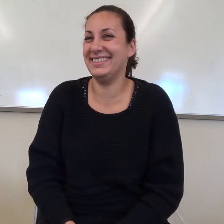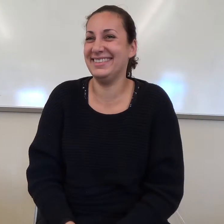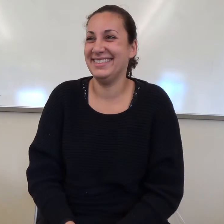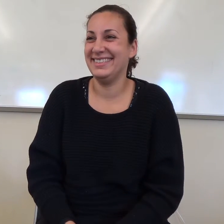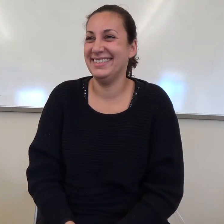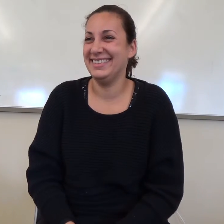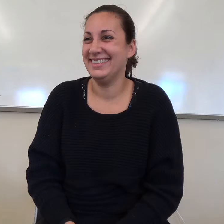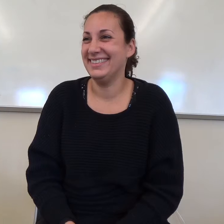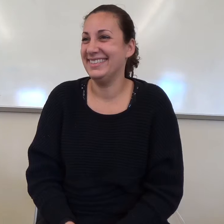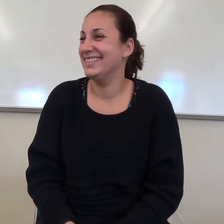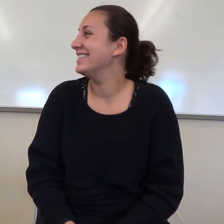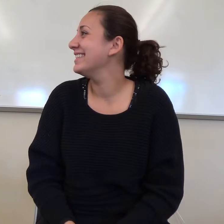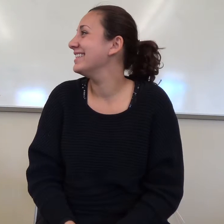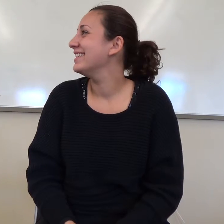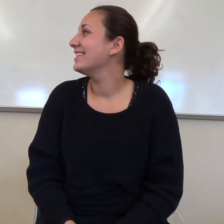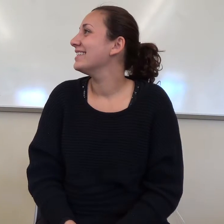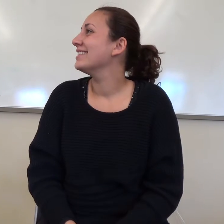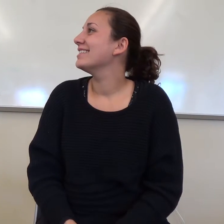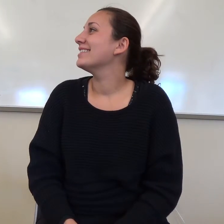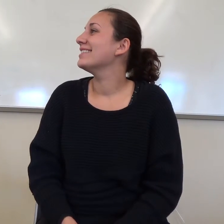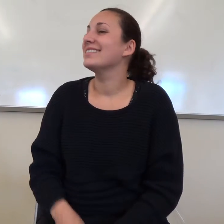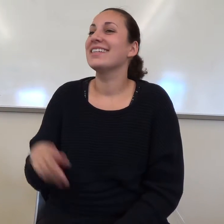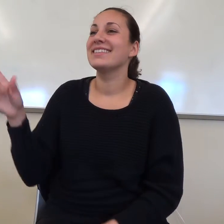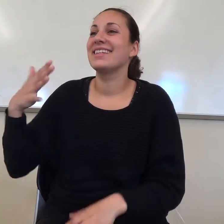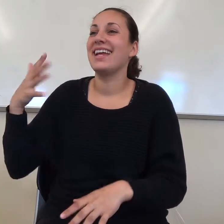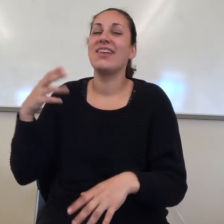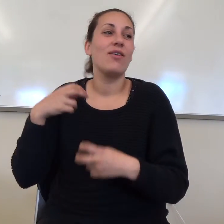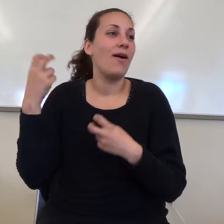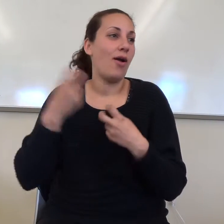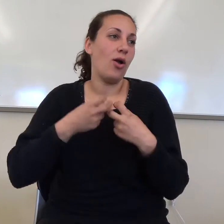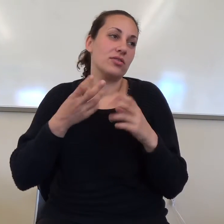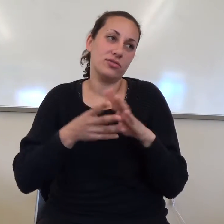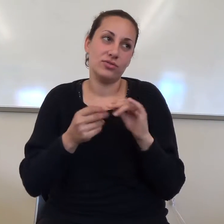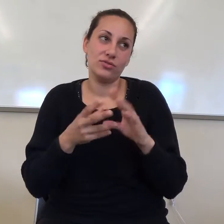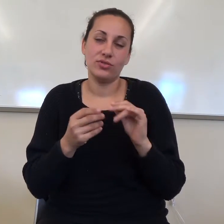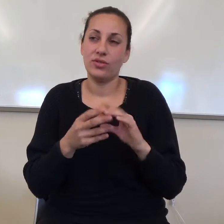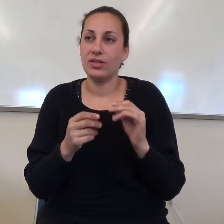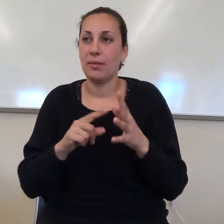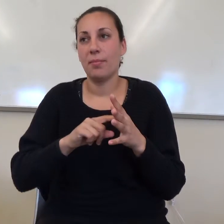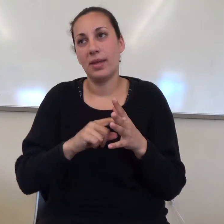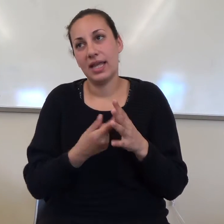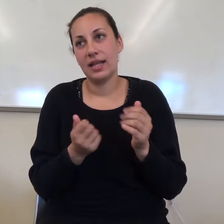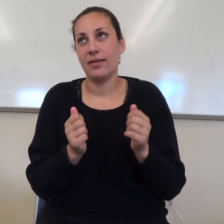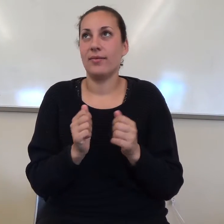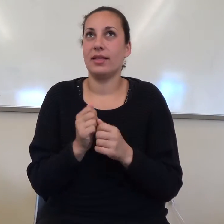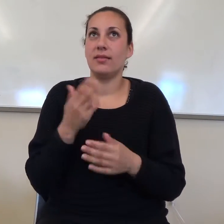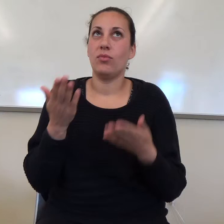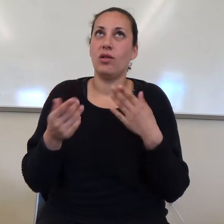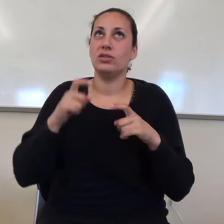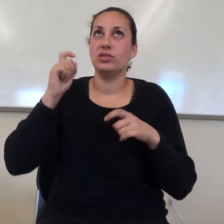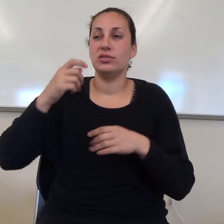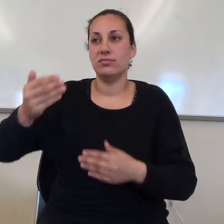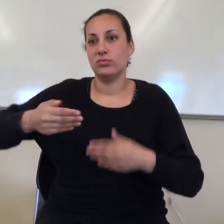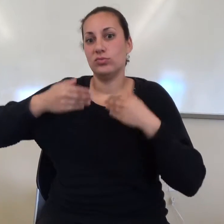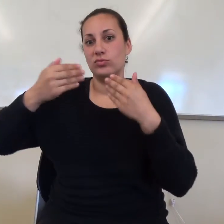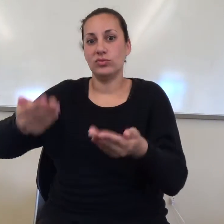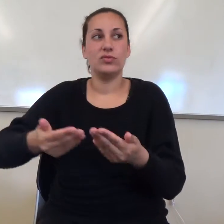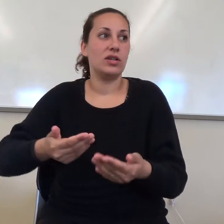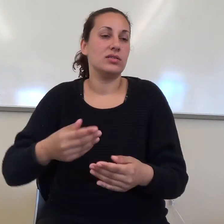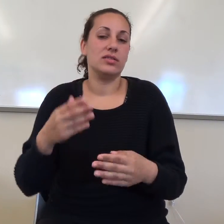But this is kind of a hard one to start off with. I probably should move this one to the end of the exercise, because it's kind of a